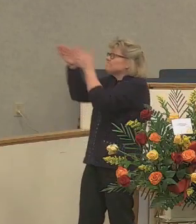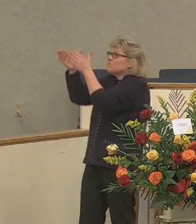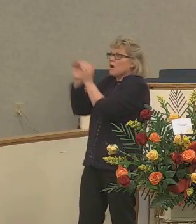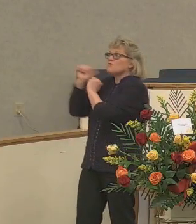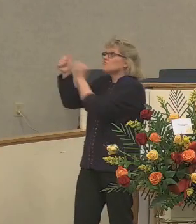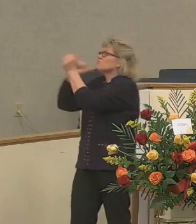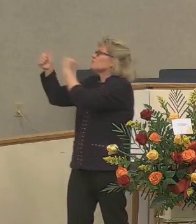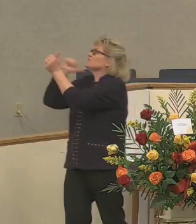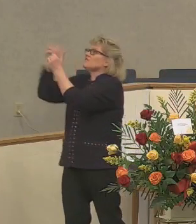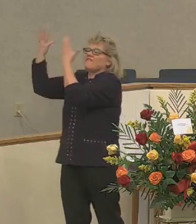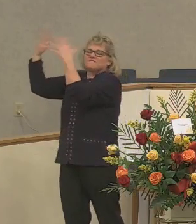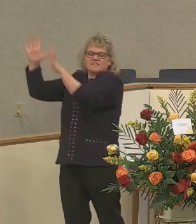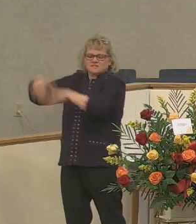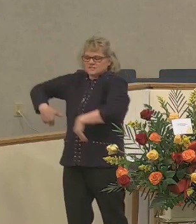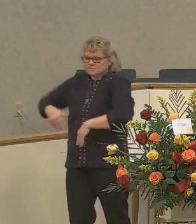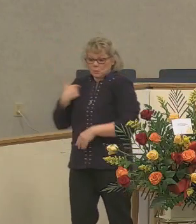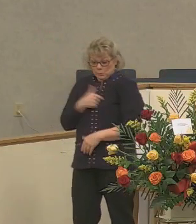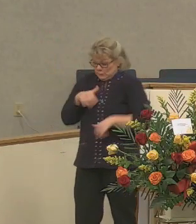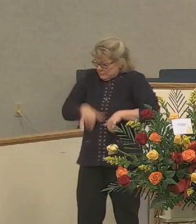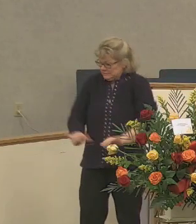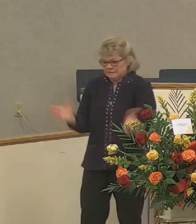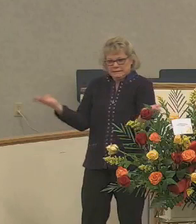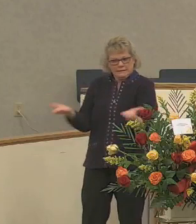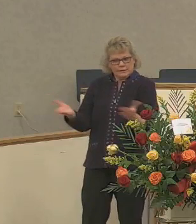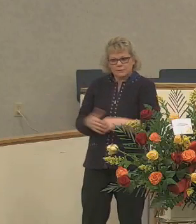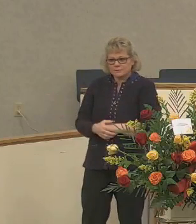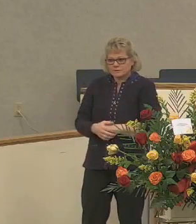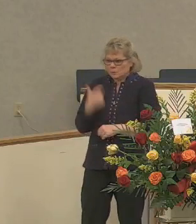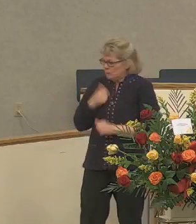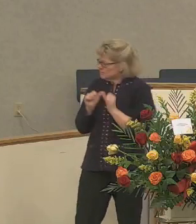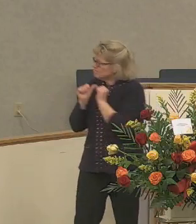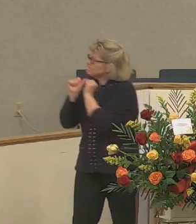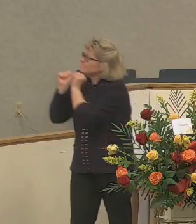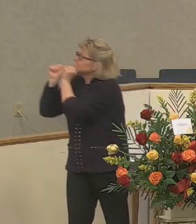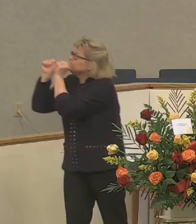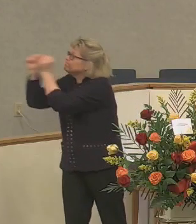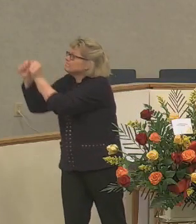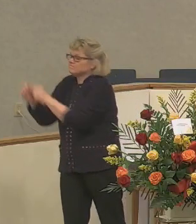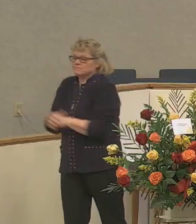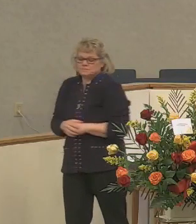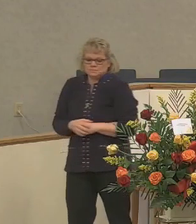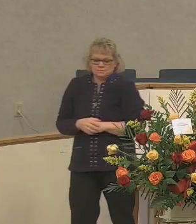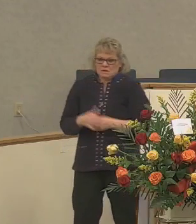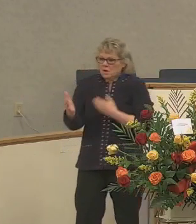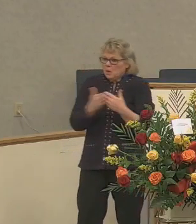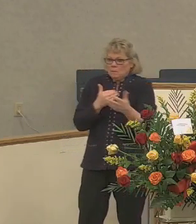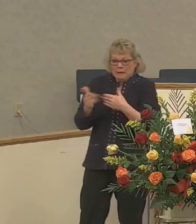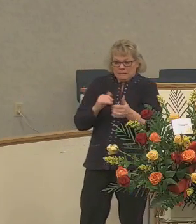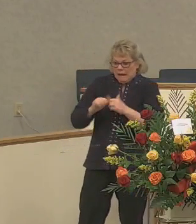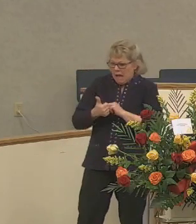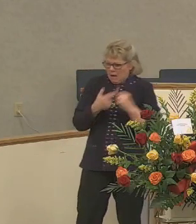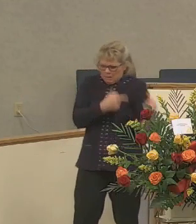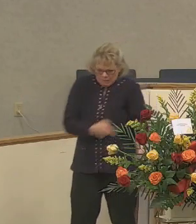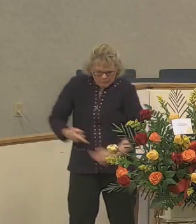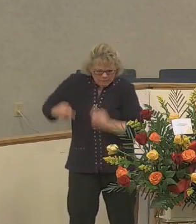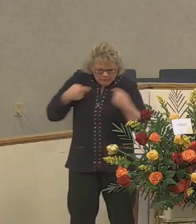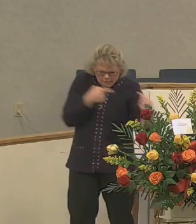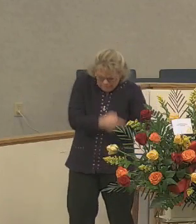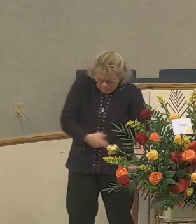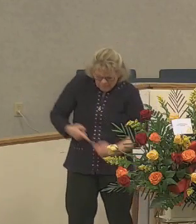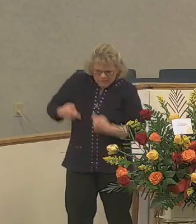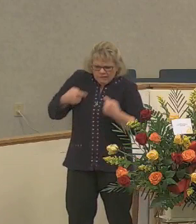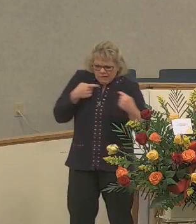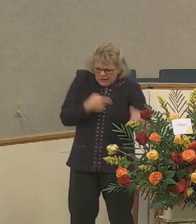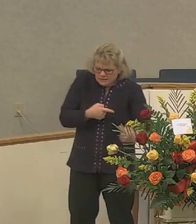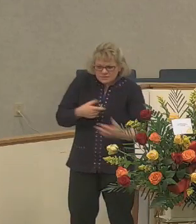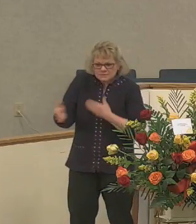yet. We're still here. We're still running the race. No matter how difficult the race